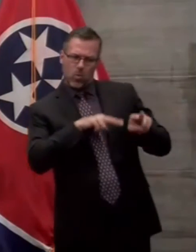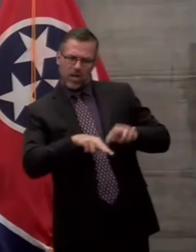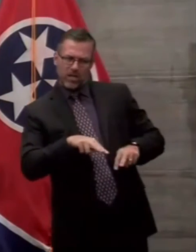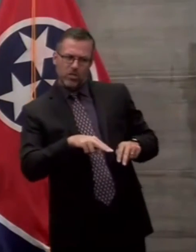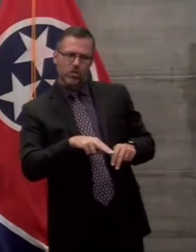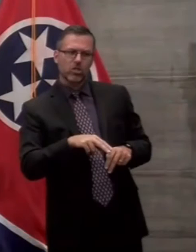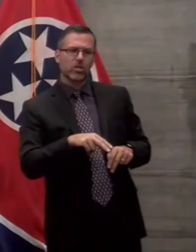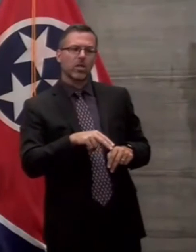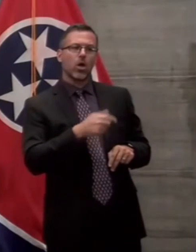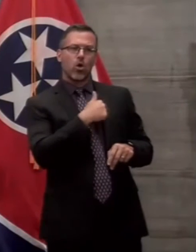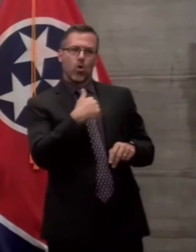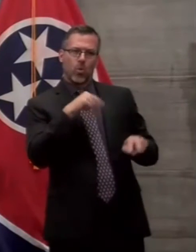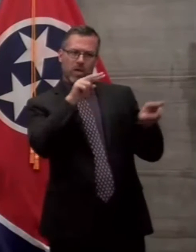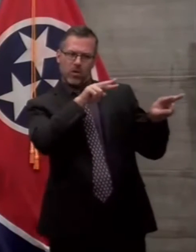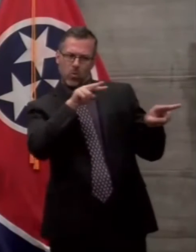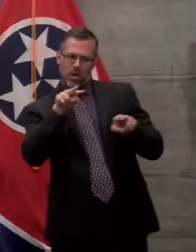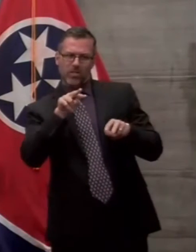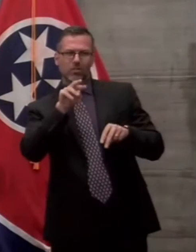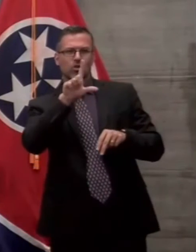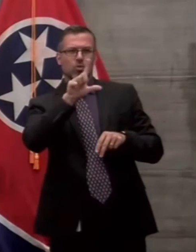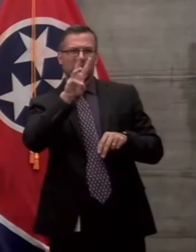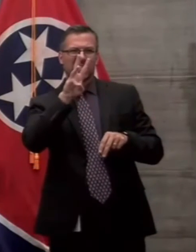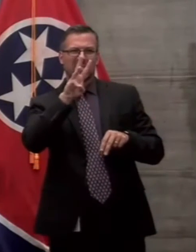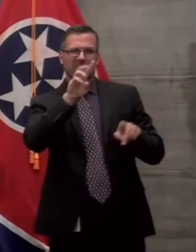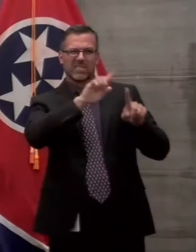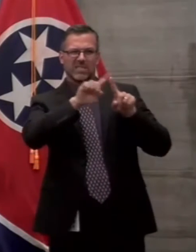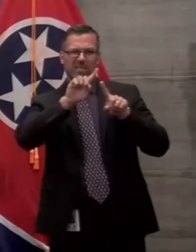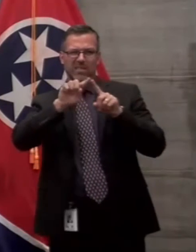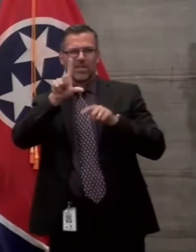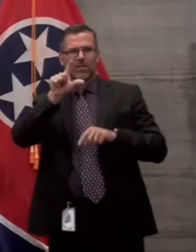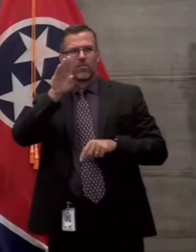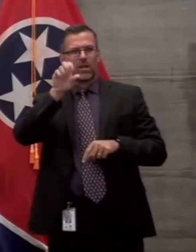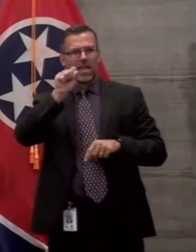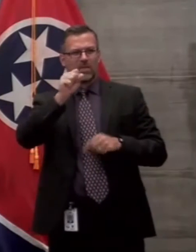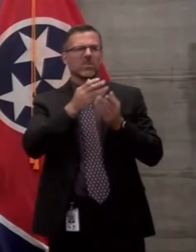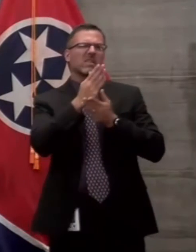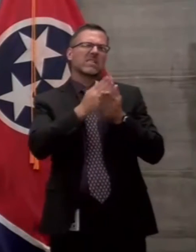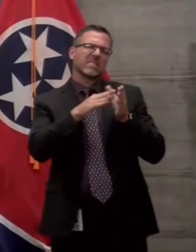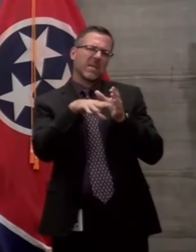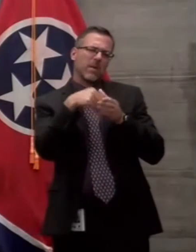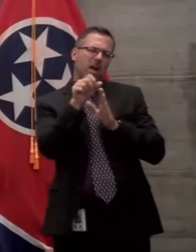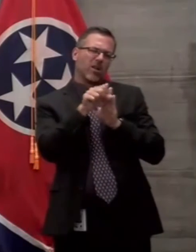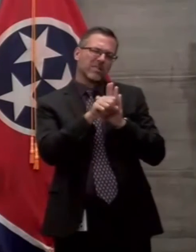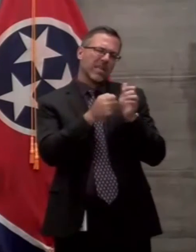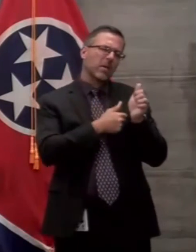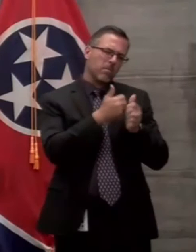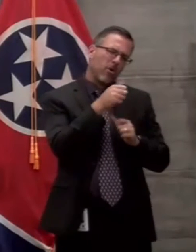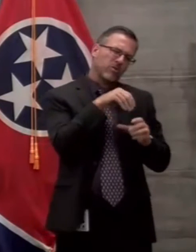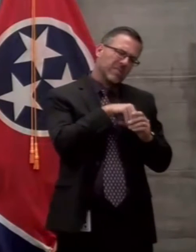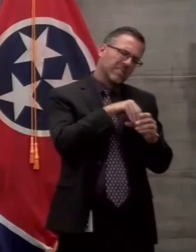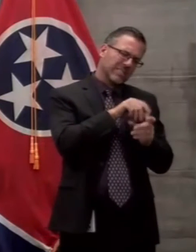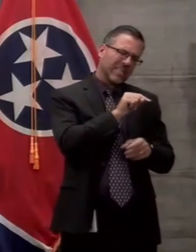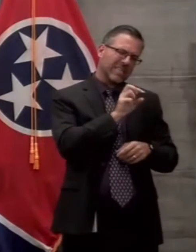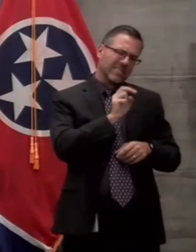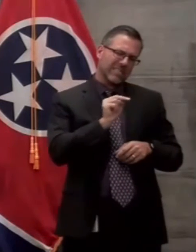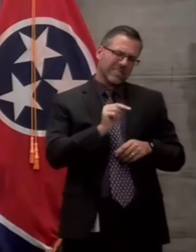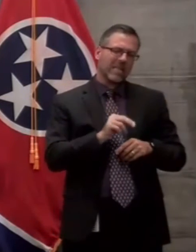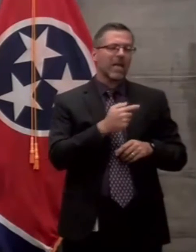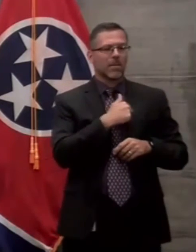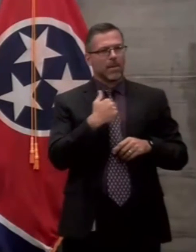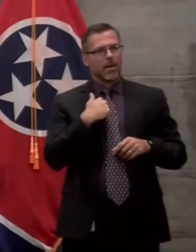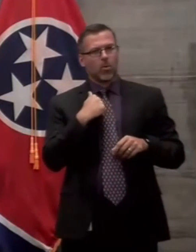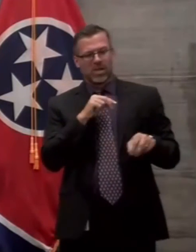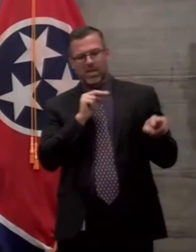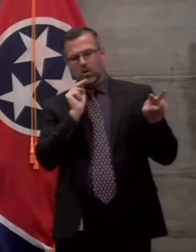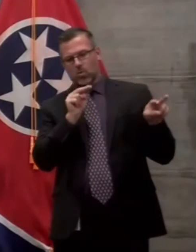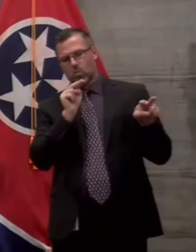26 different labs that are used across the state. Some of those are out of state, most of them are in state, but we're watching that almost